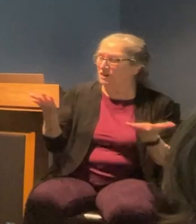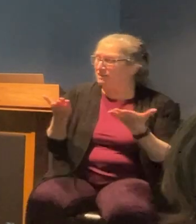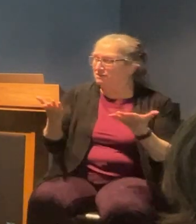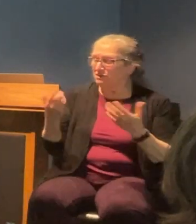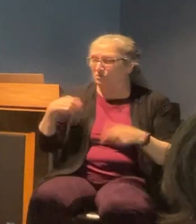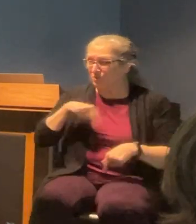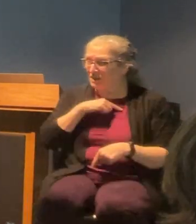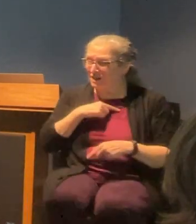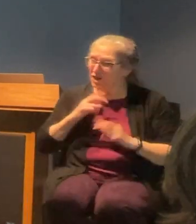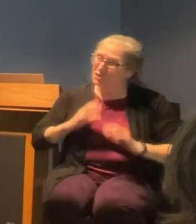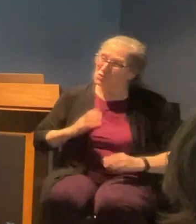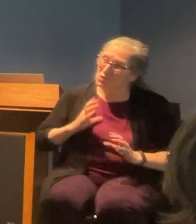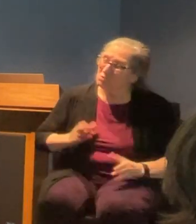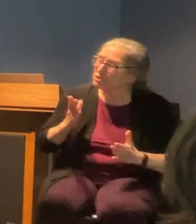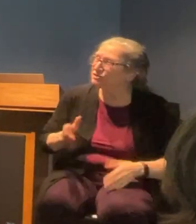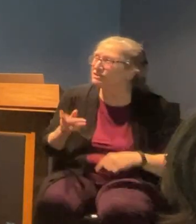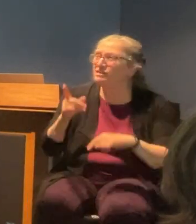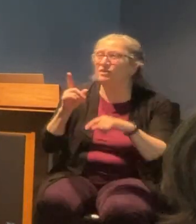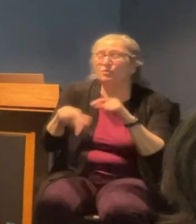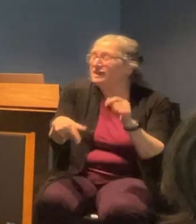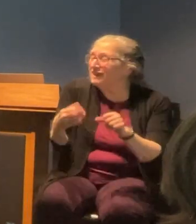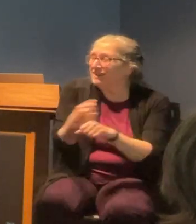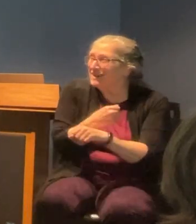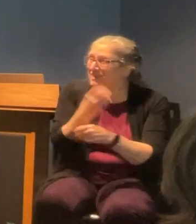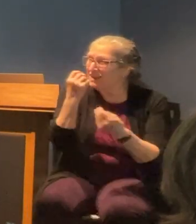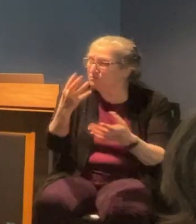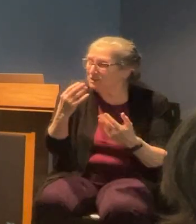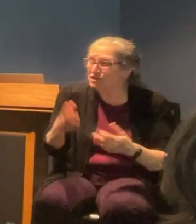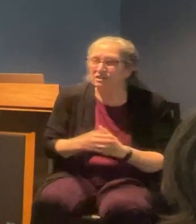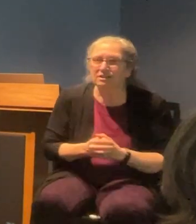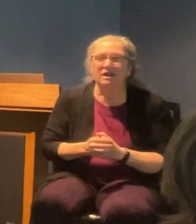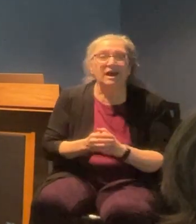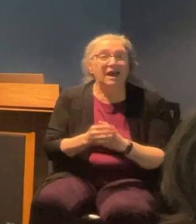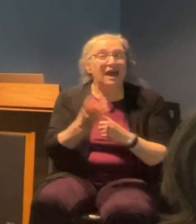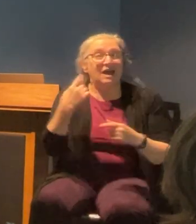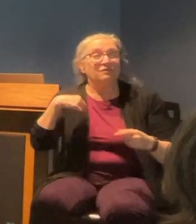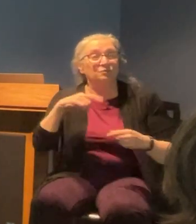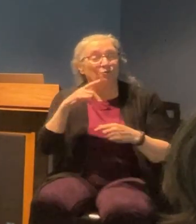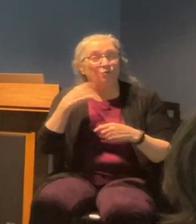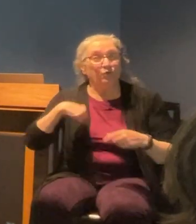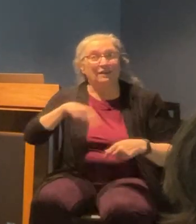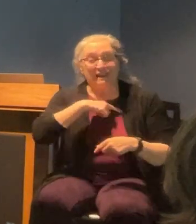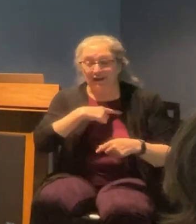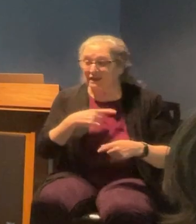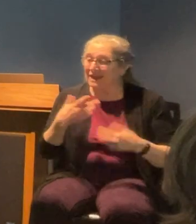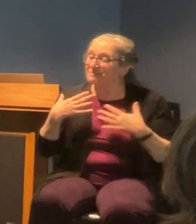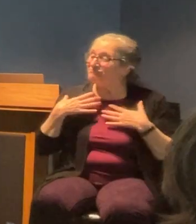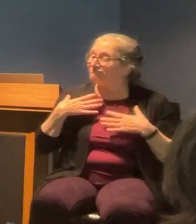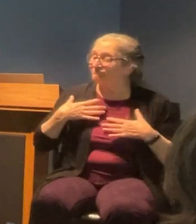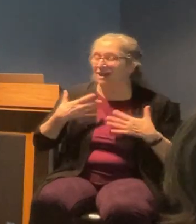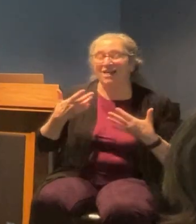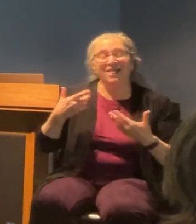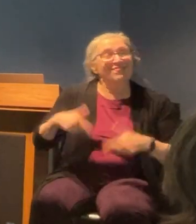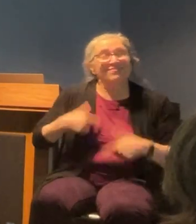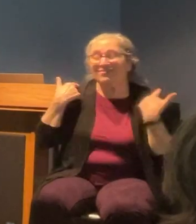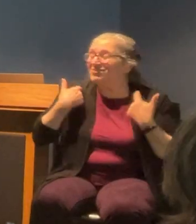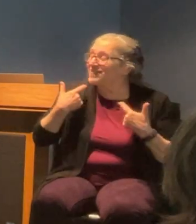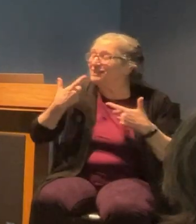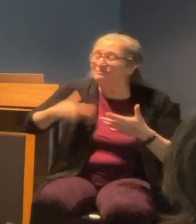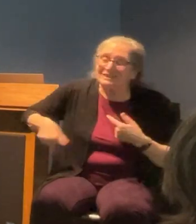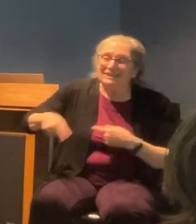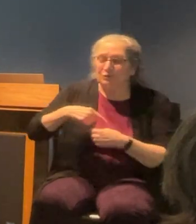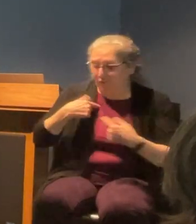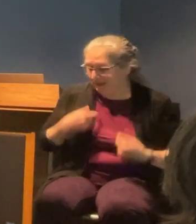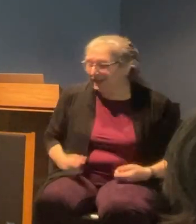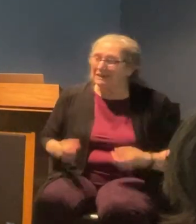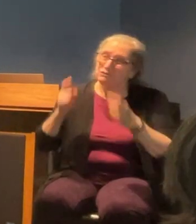individuals. Then also, we all think we can donate our clothes at the end of the life cycle, but many of them are not going to be reused